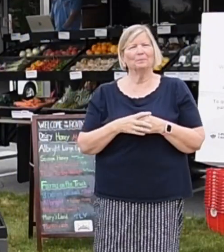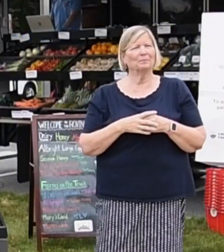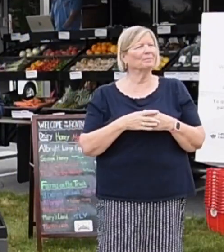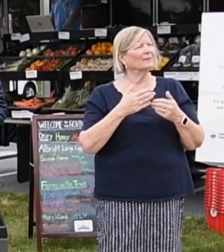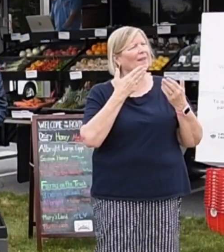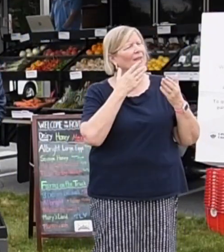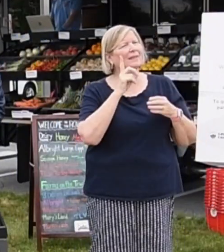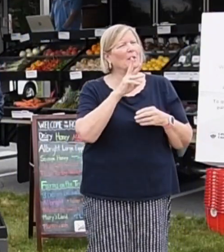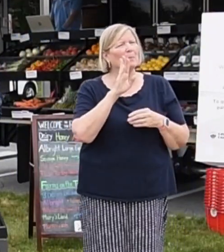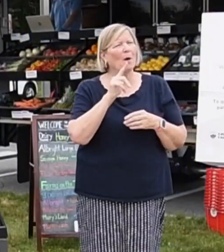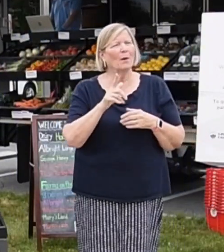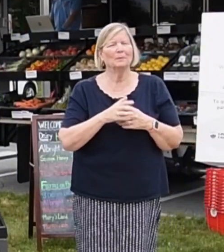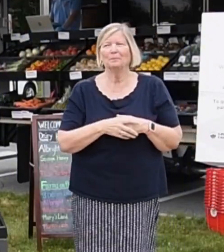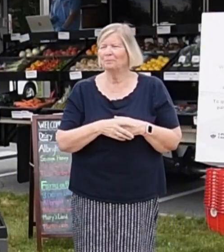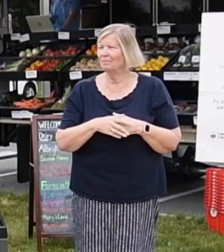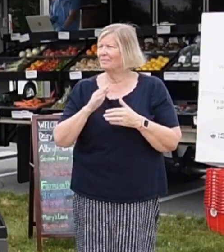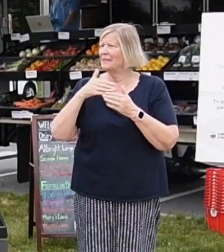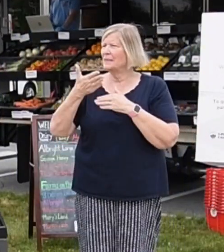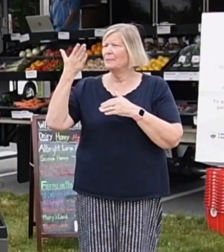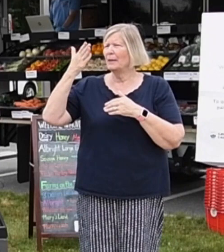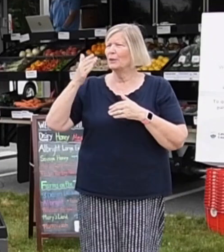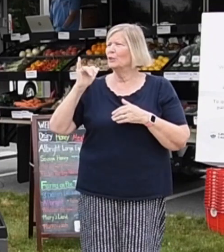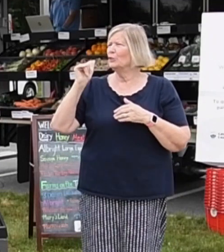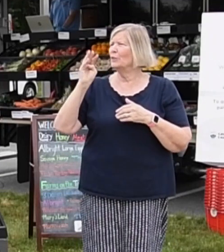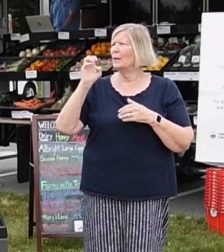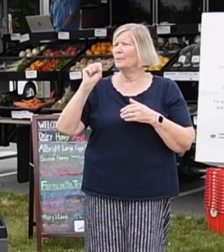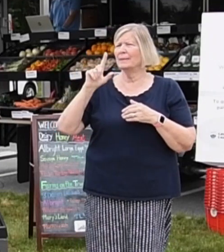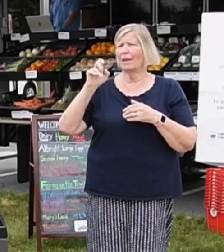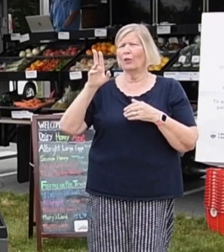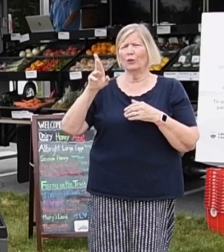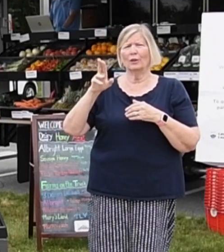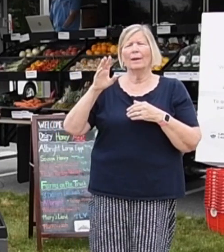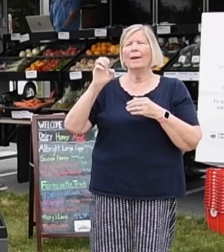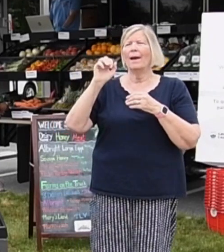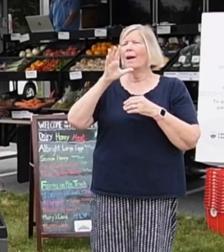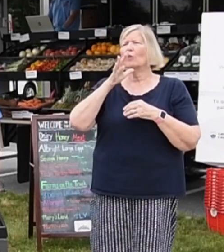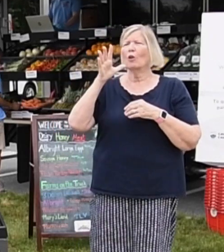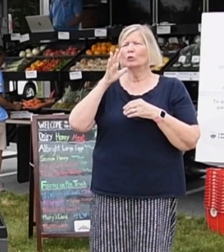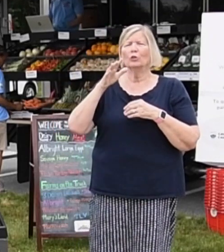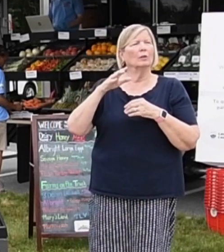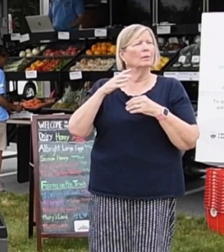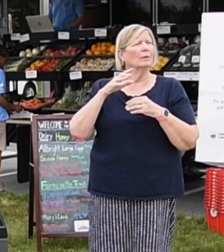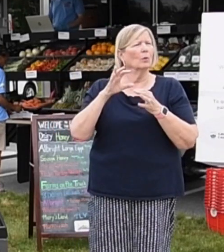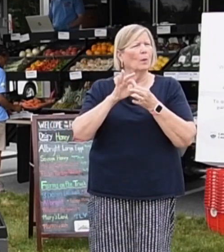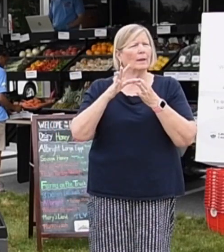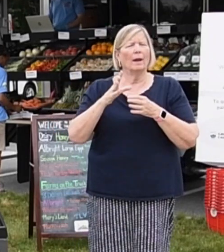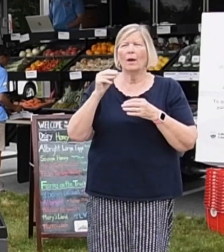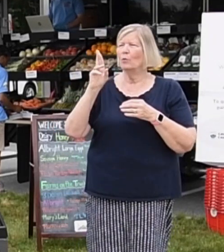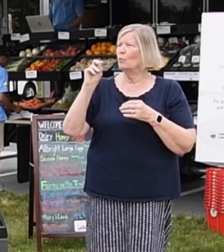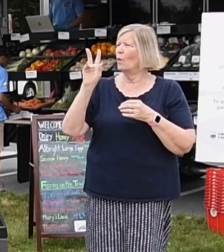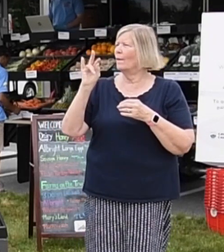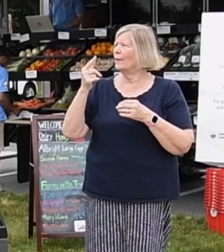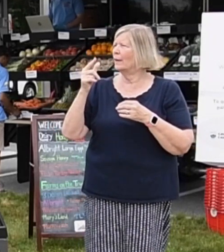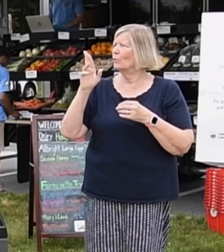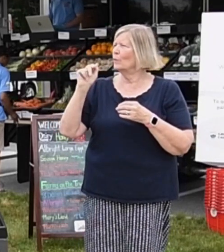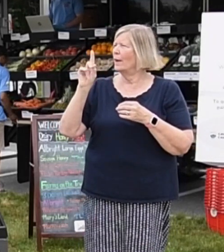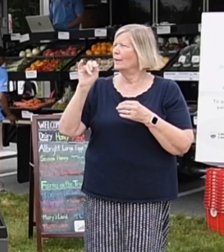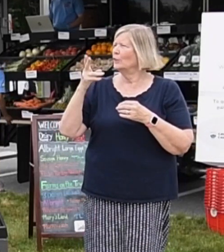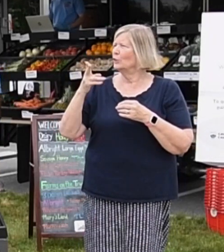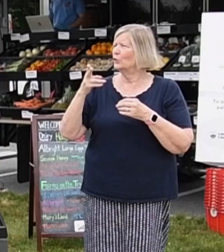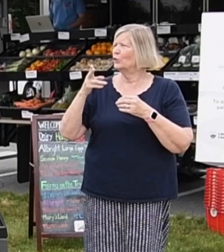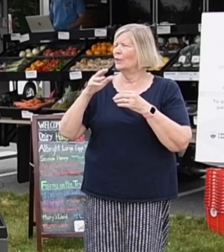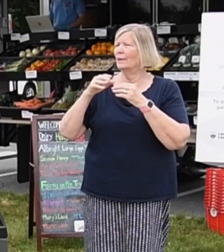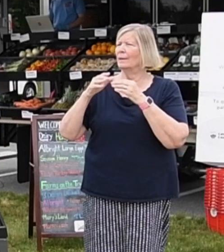Thank you, Dr. Ball. Our next speaker will be James Zoller, the Agricultural Coordinator and Roving Radish Program Manager with the Office of